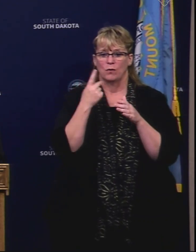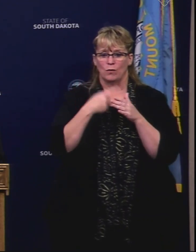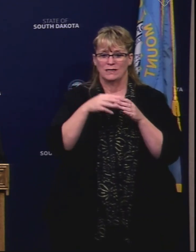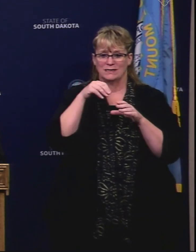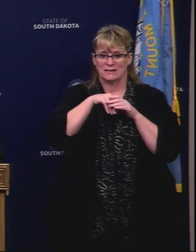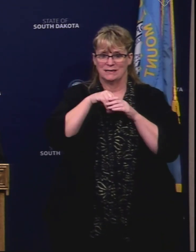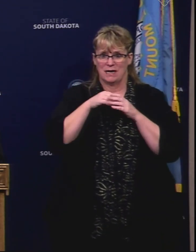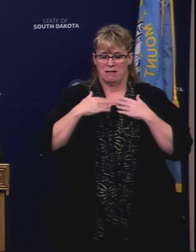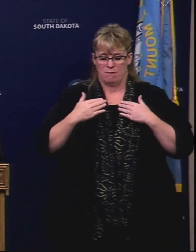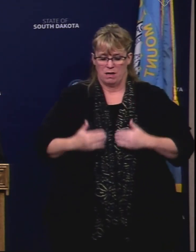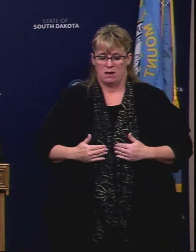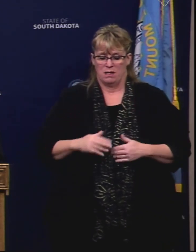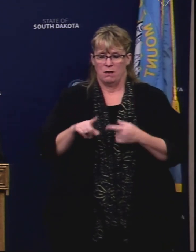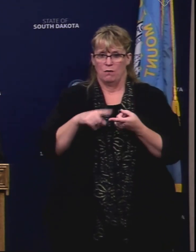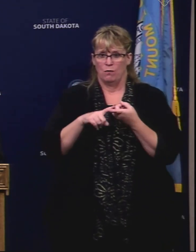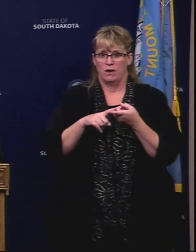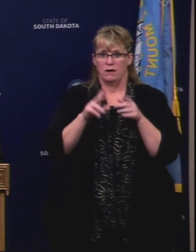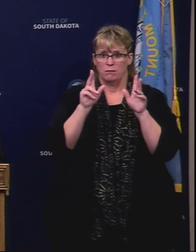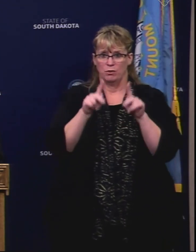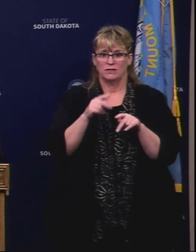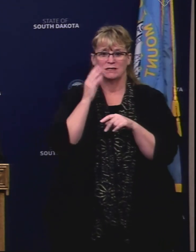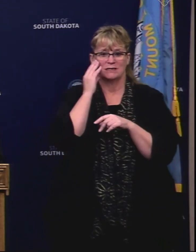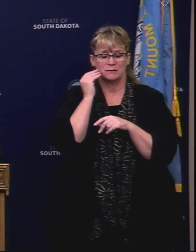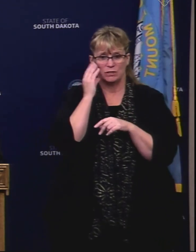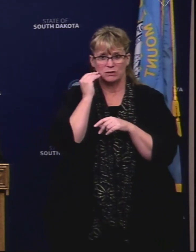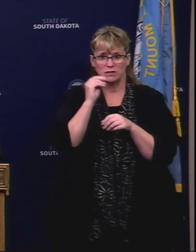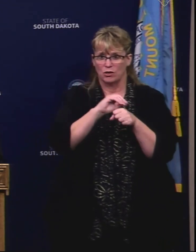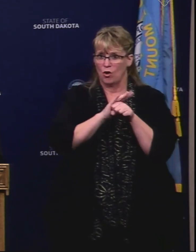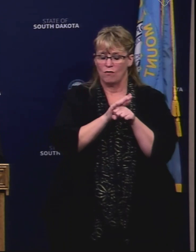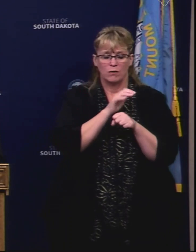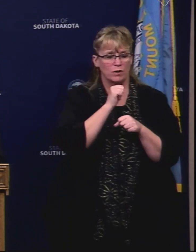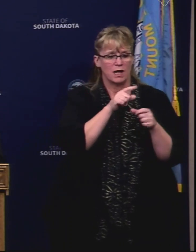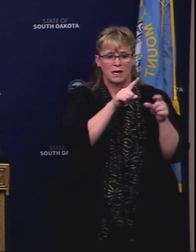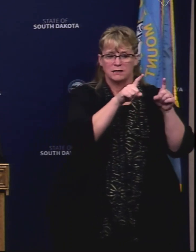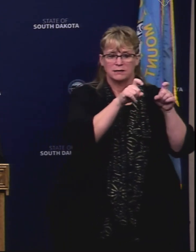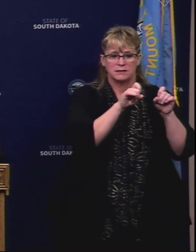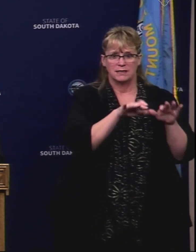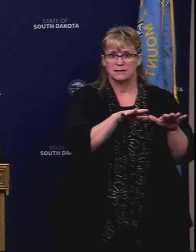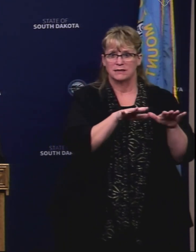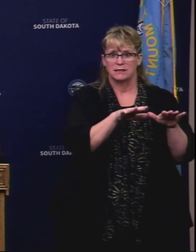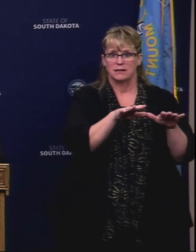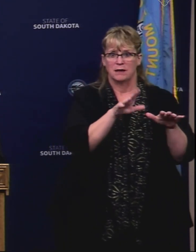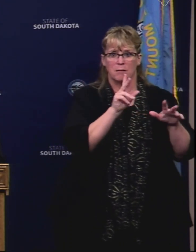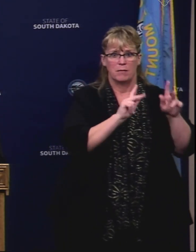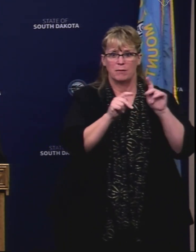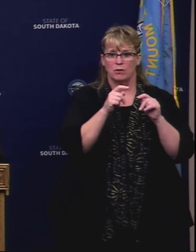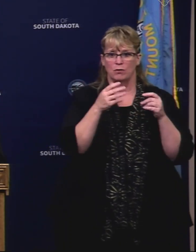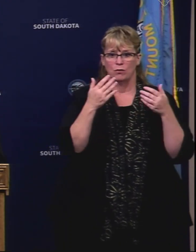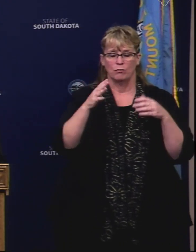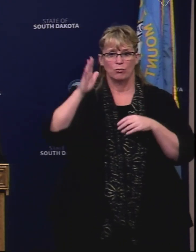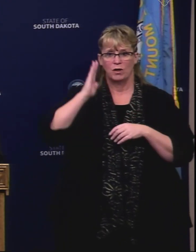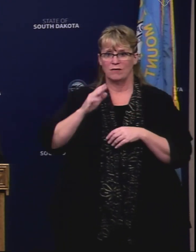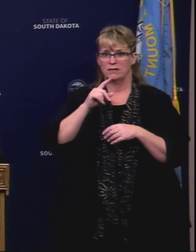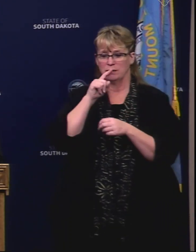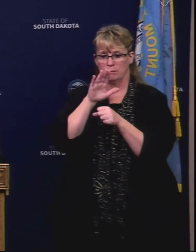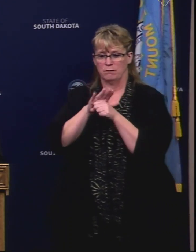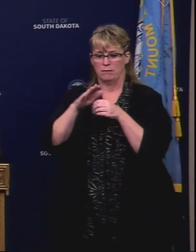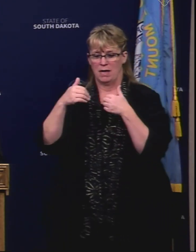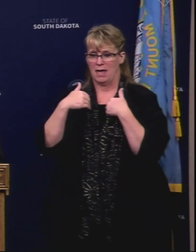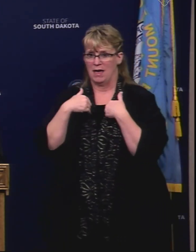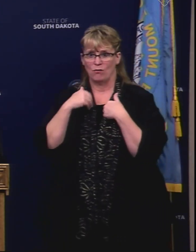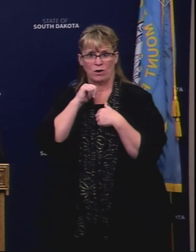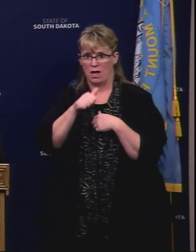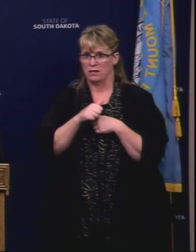person maybe experiences COVID. We are not testing folks that have previously tested positive, but to the extent